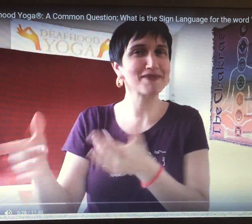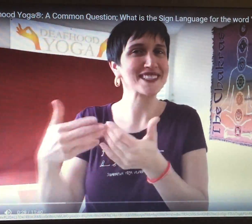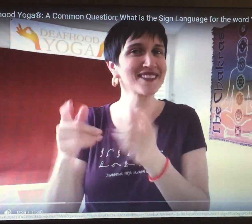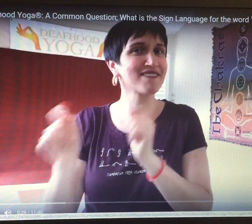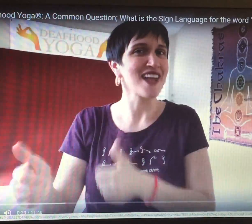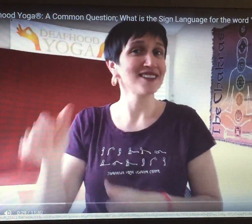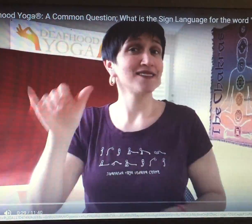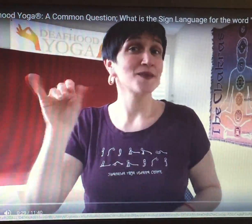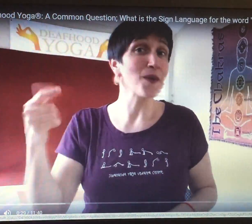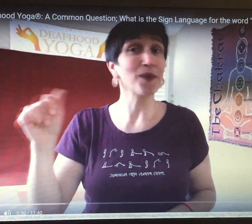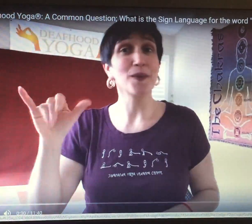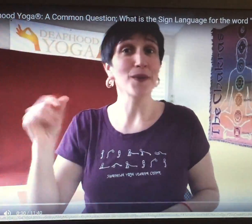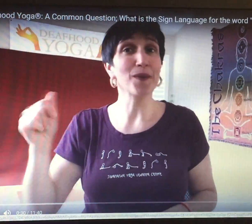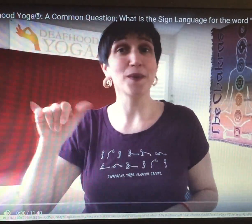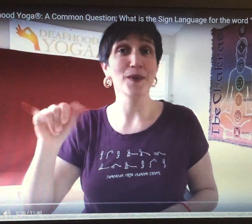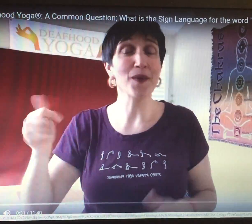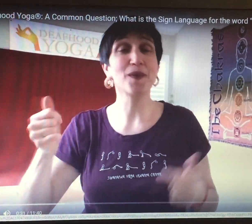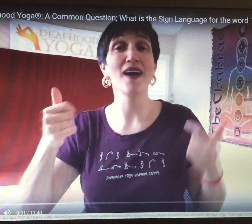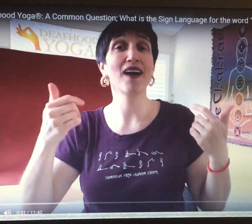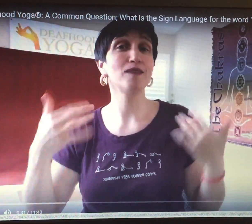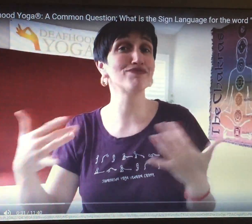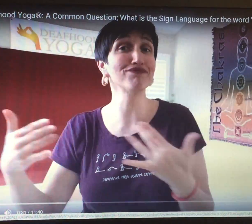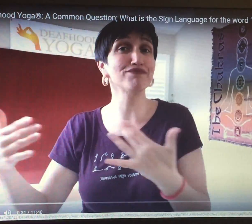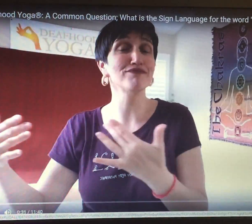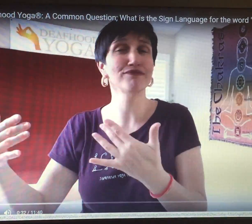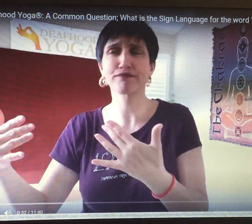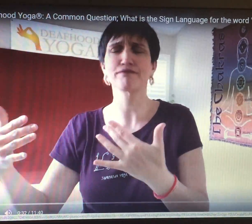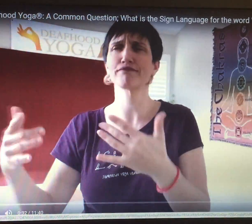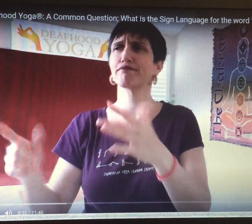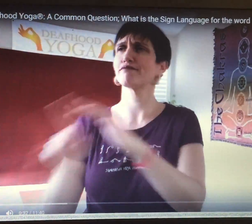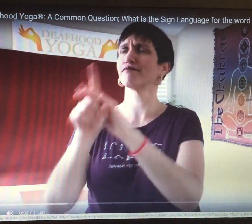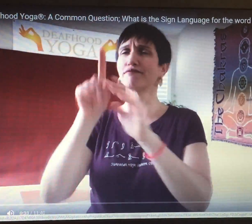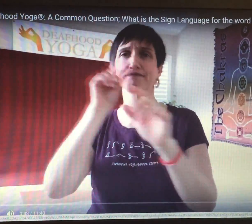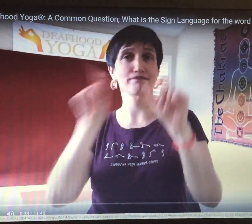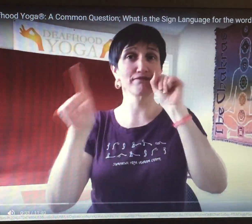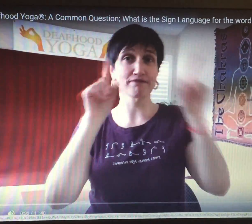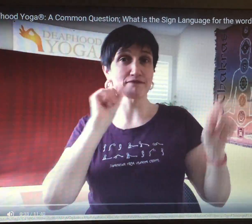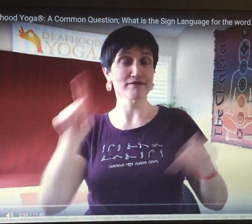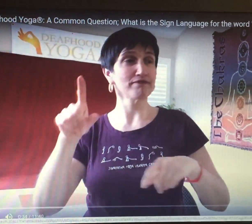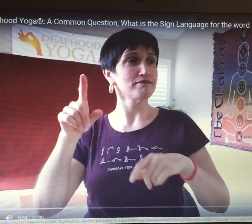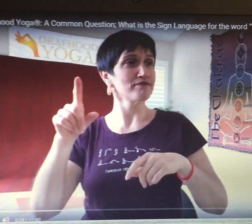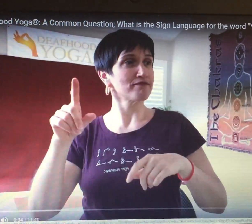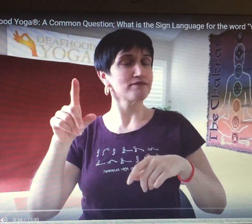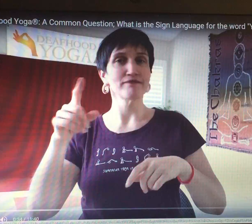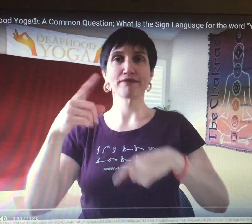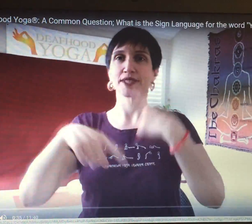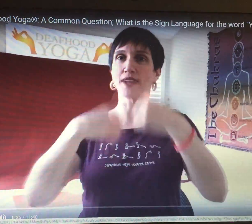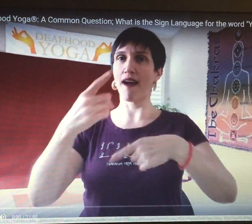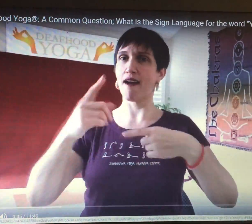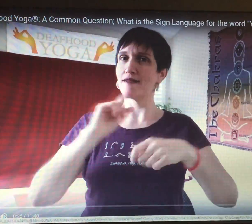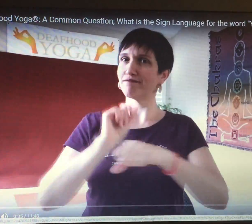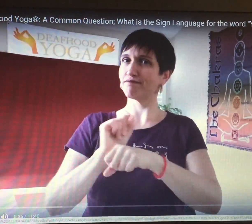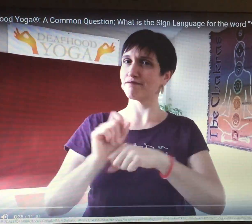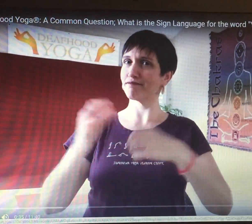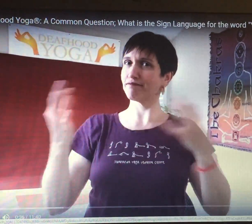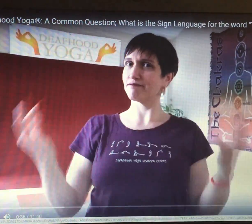nothing, 4 letters, easy to spell quickly, and you could go along. And then all of a sudden I noticed this